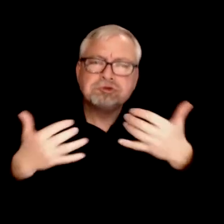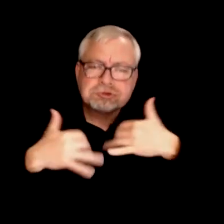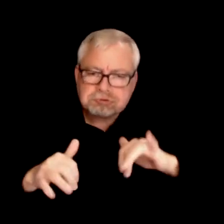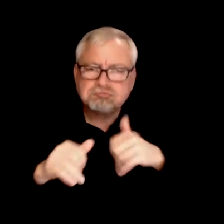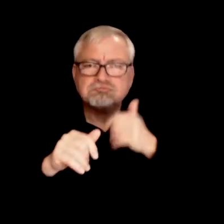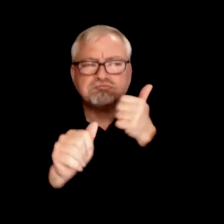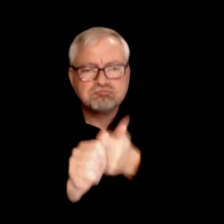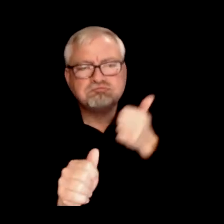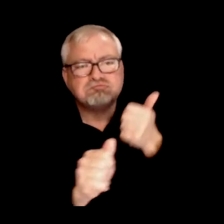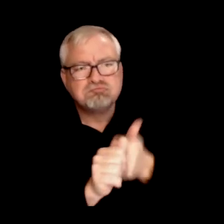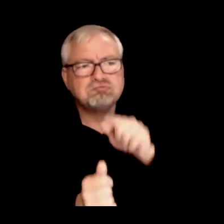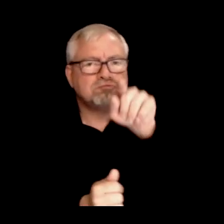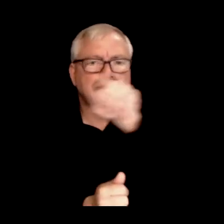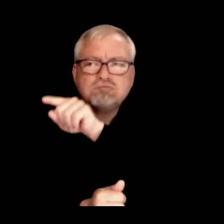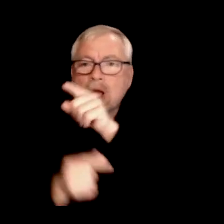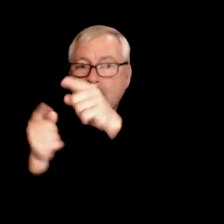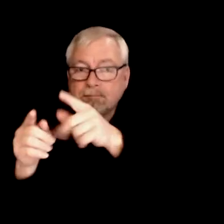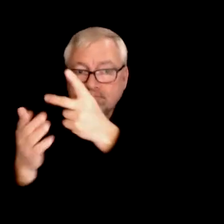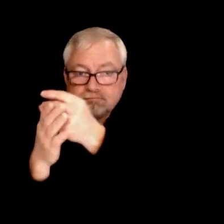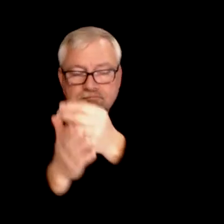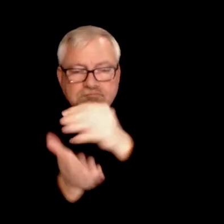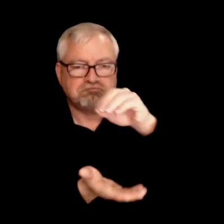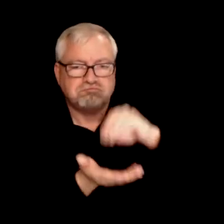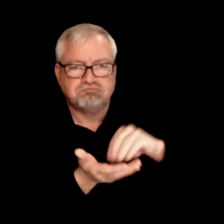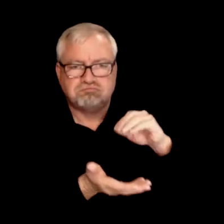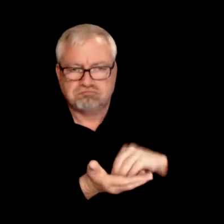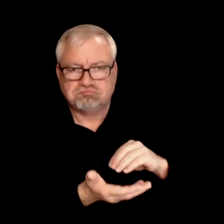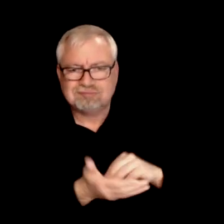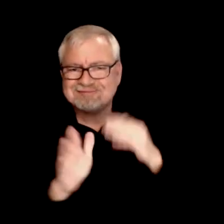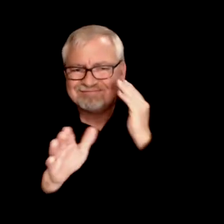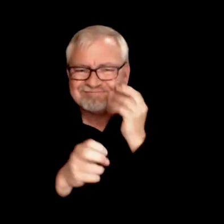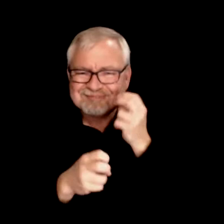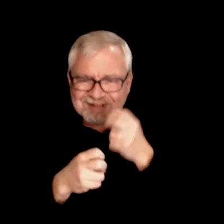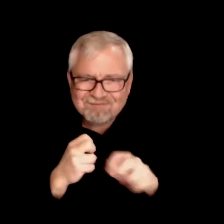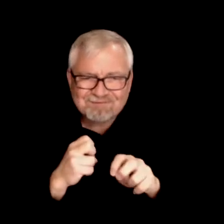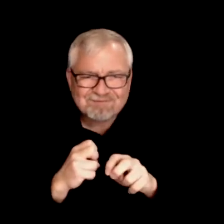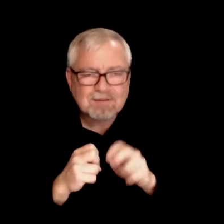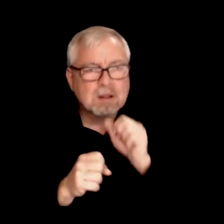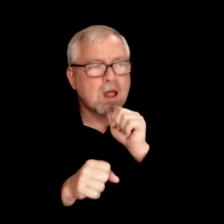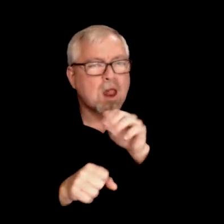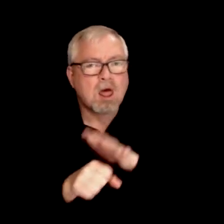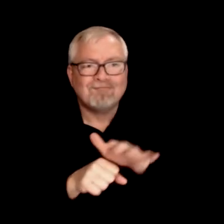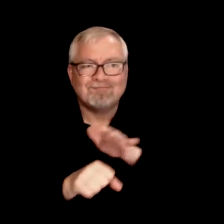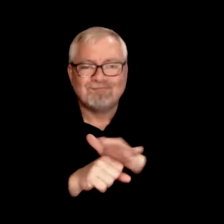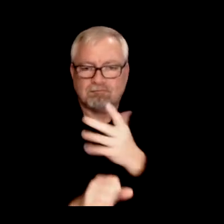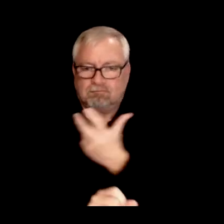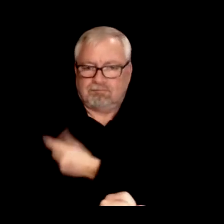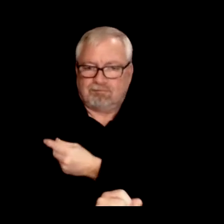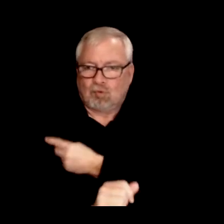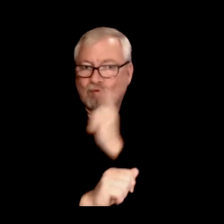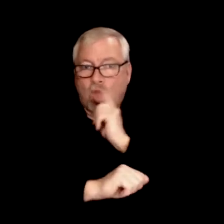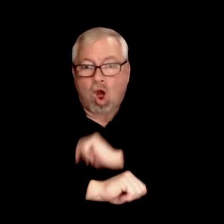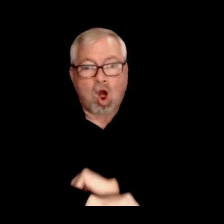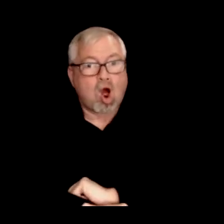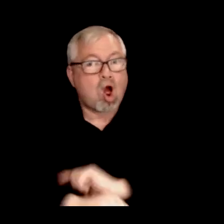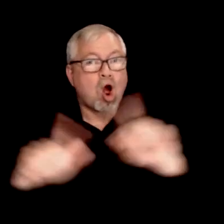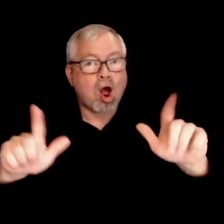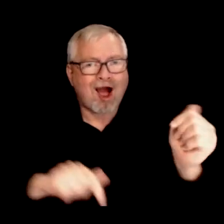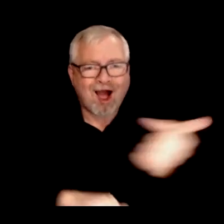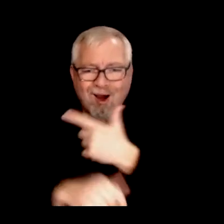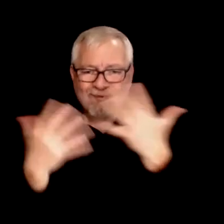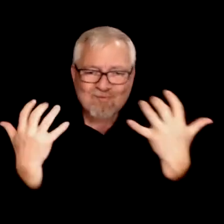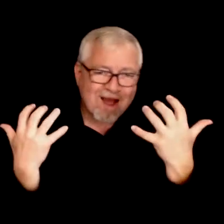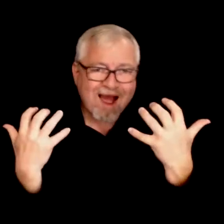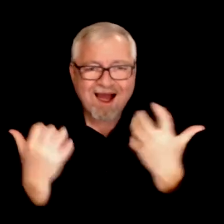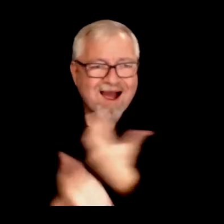we know it's tough that there is not enough vaccine for everyone who wants it at this point. We have the priority